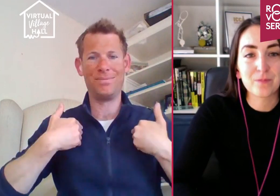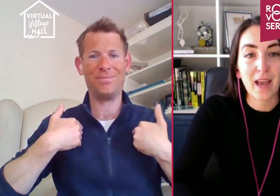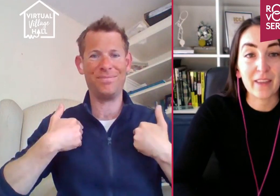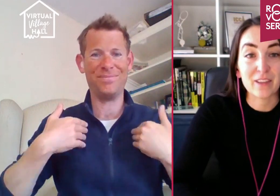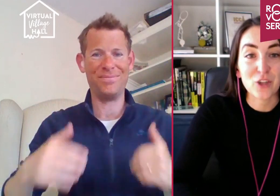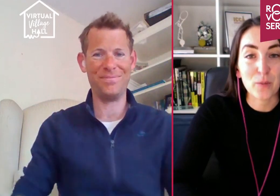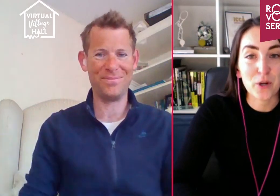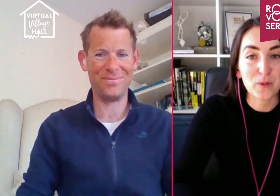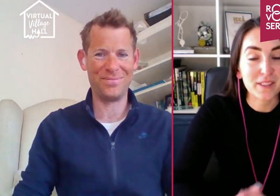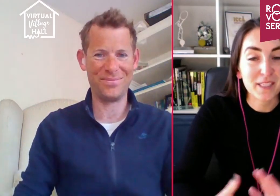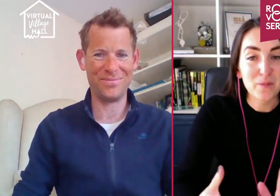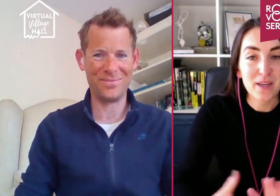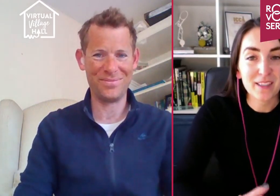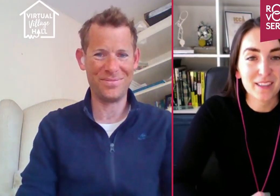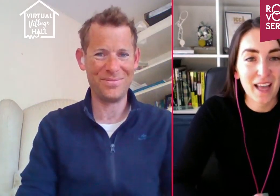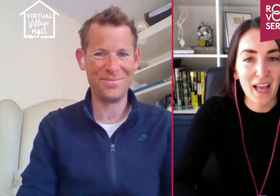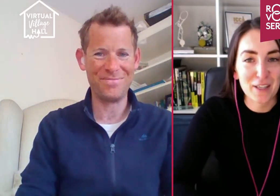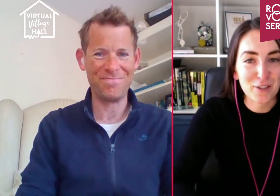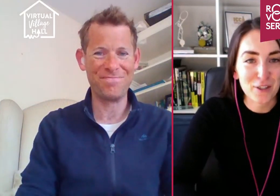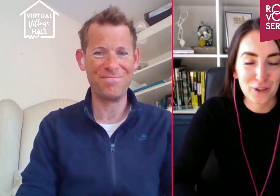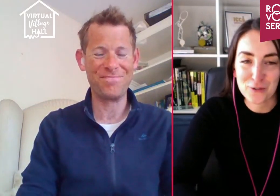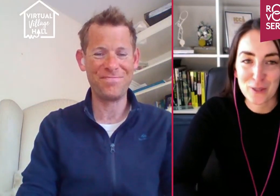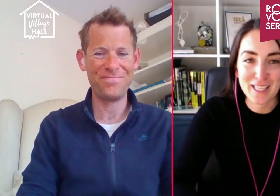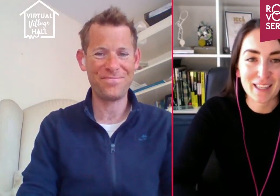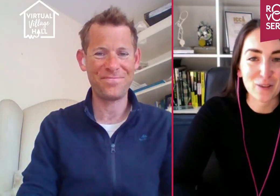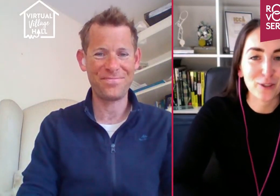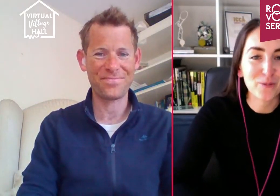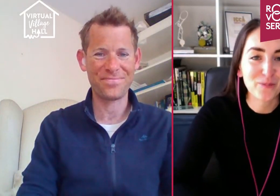And the interpreter will step back and not voice anything over.